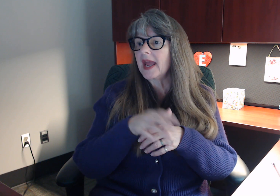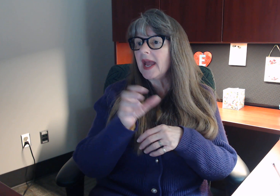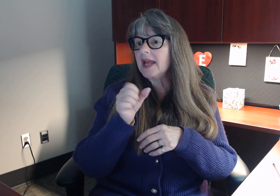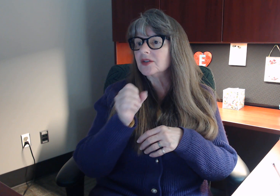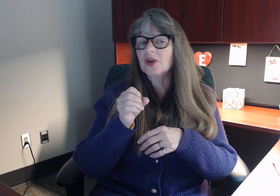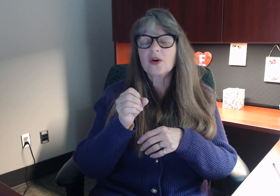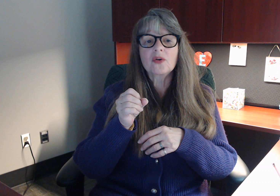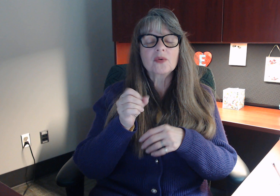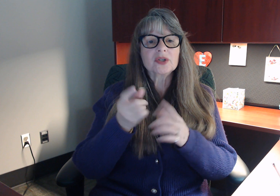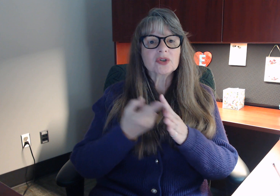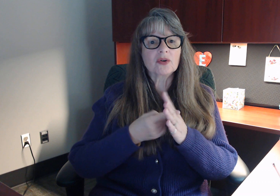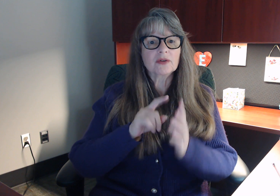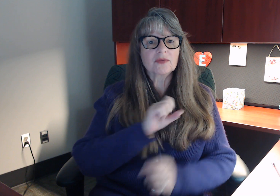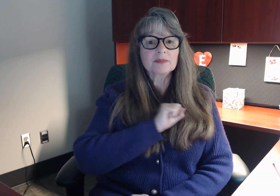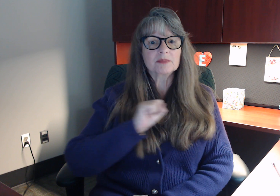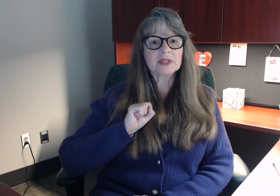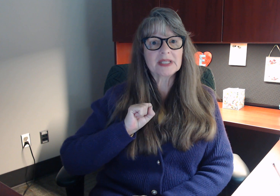And so it started from Saint